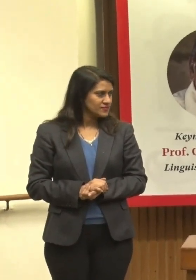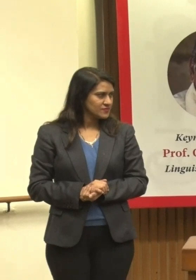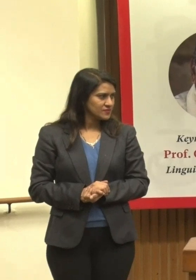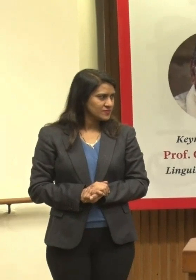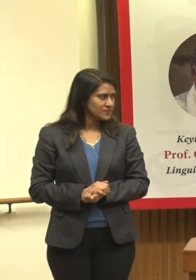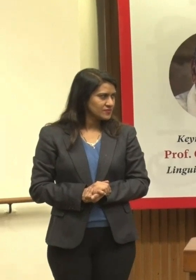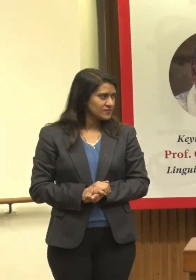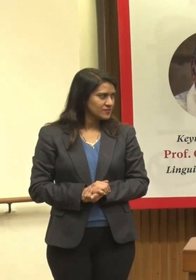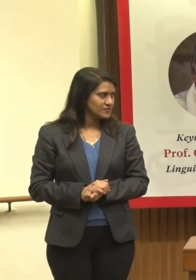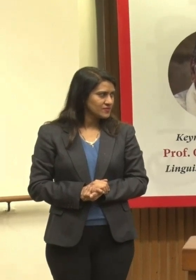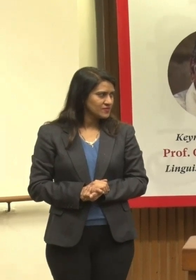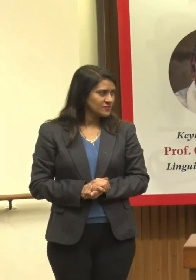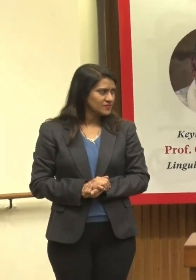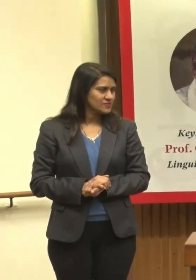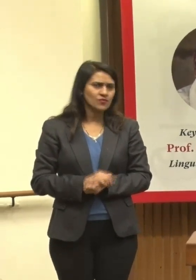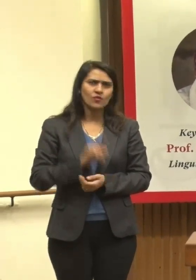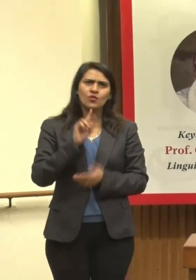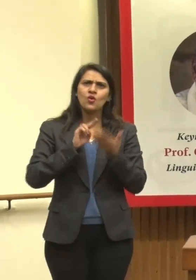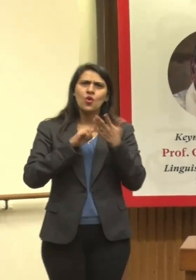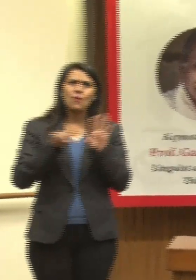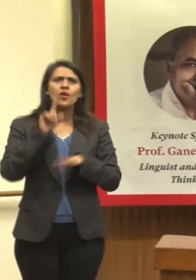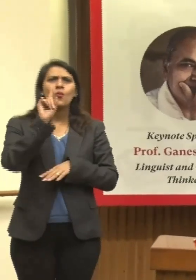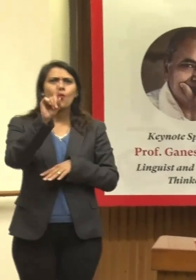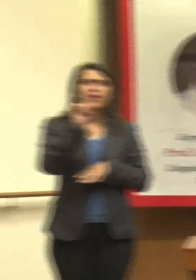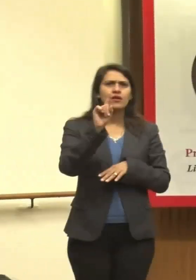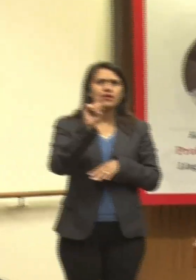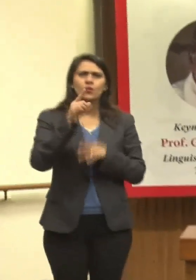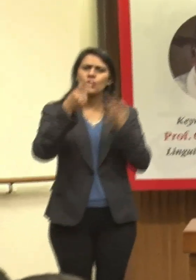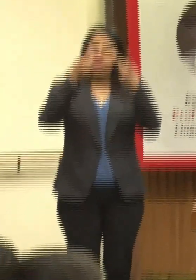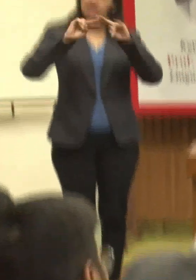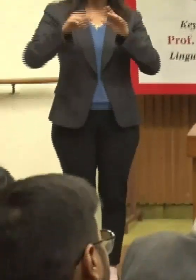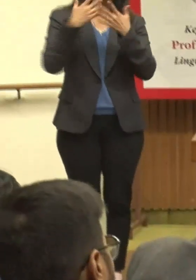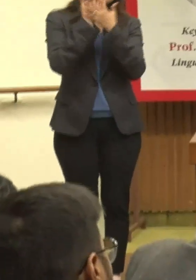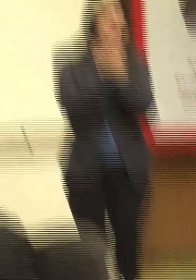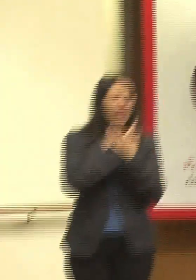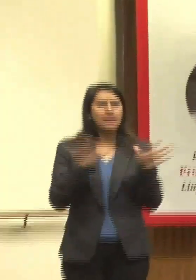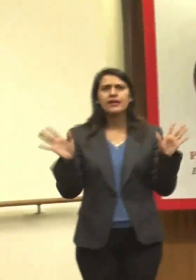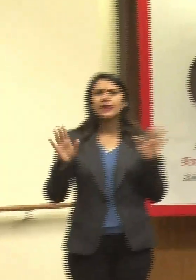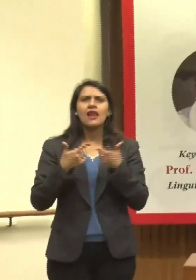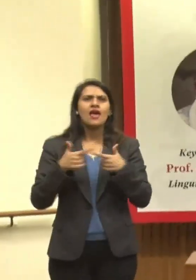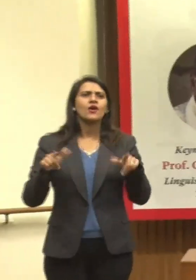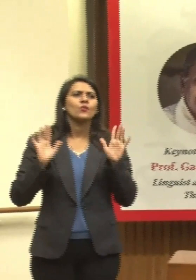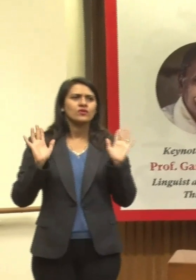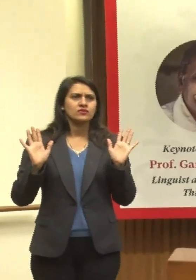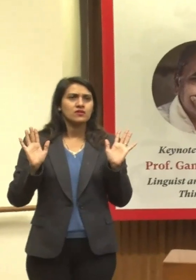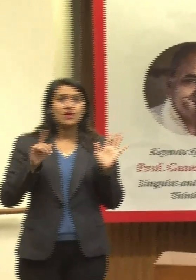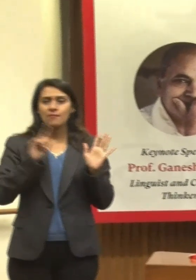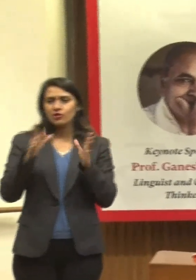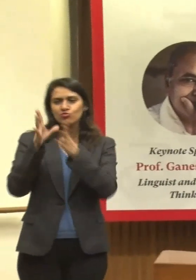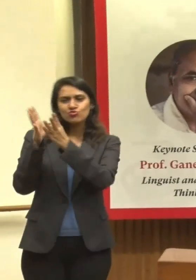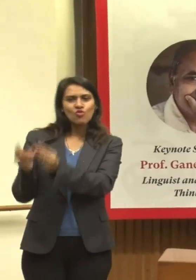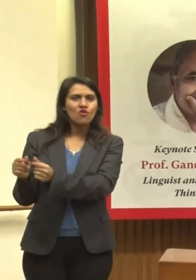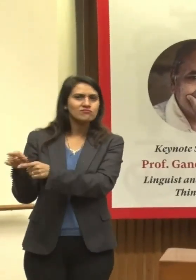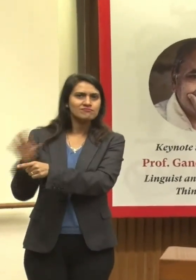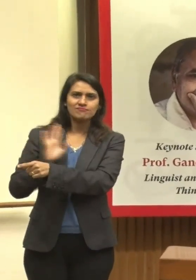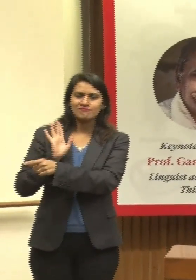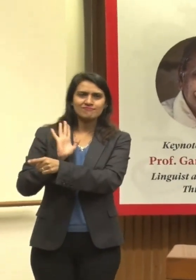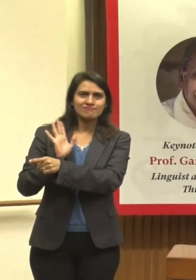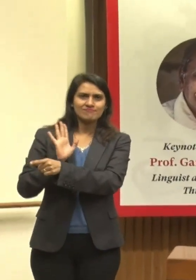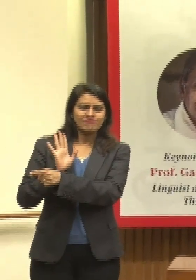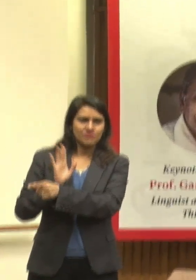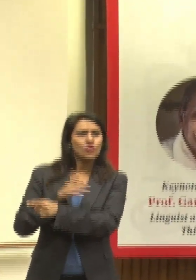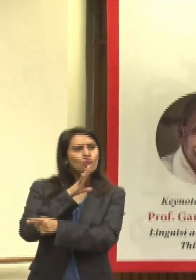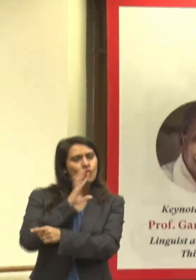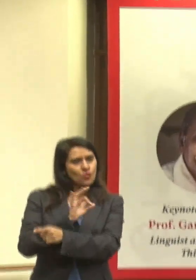Normally one would think that we translate in every language, but that is no solution. Because quite